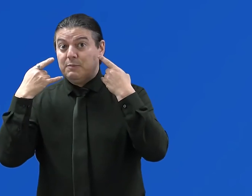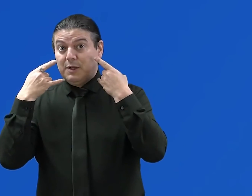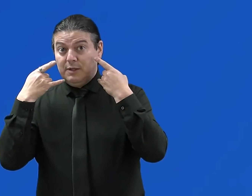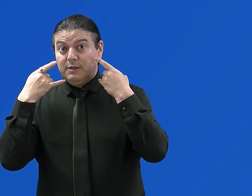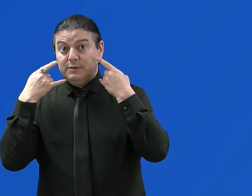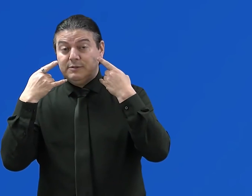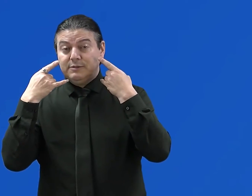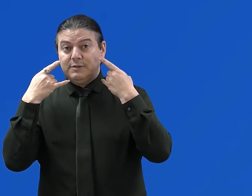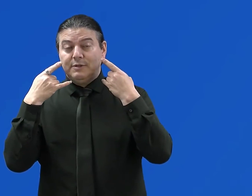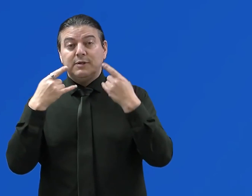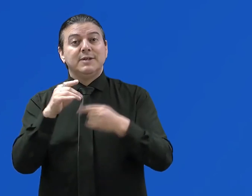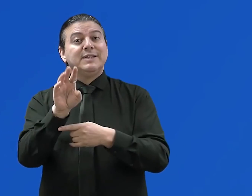physical distancing,